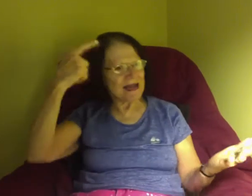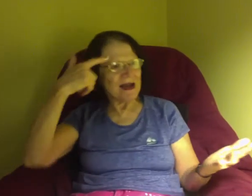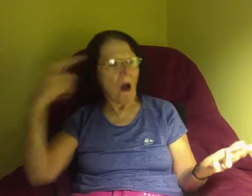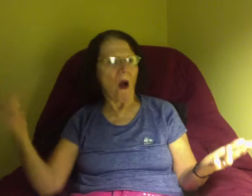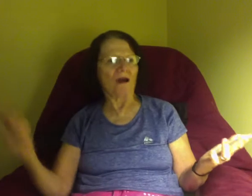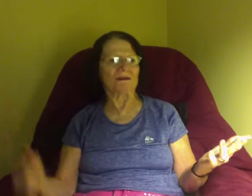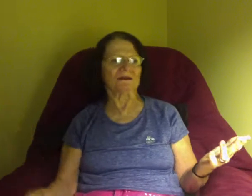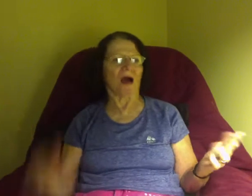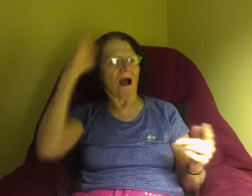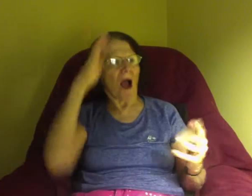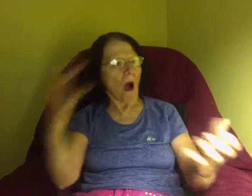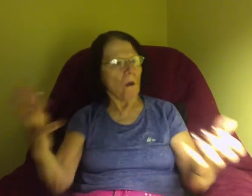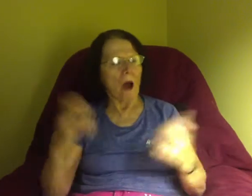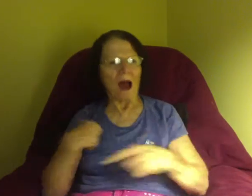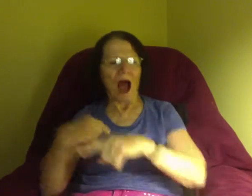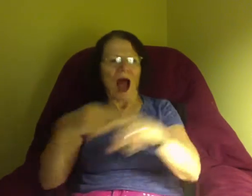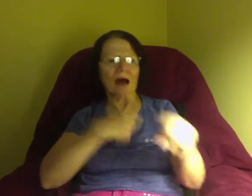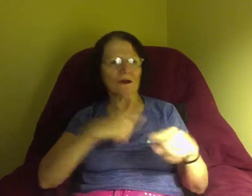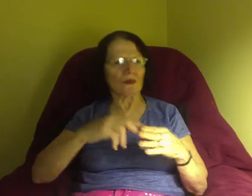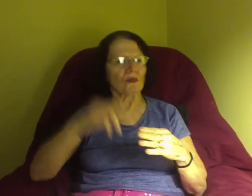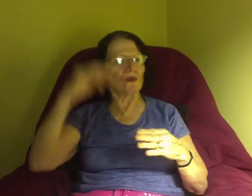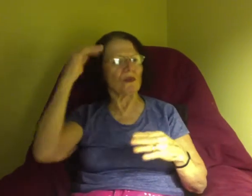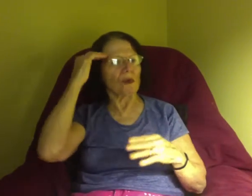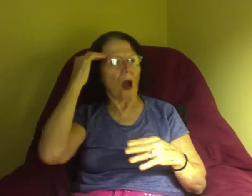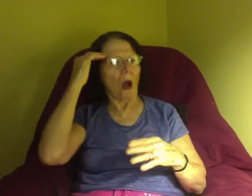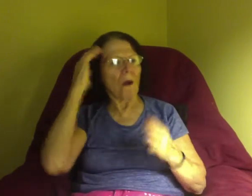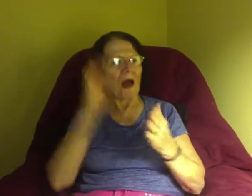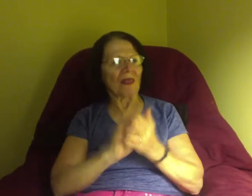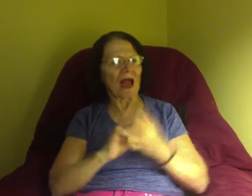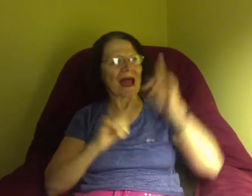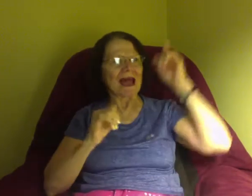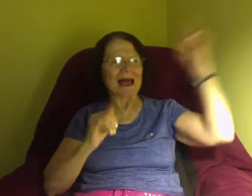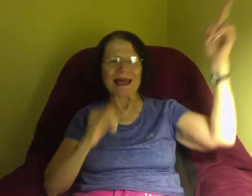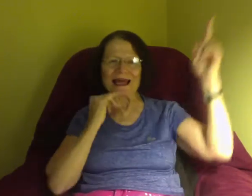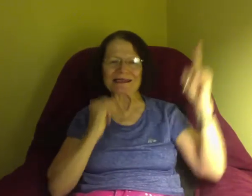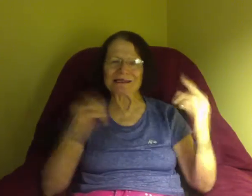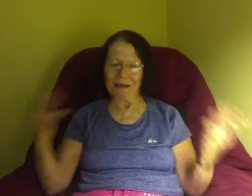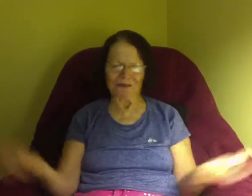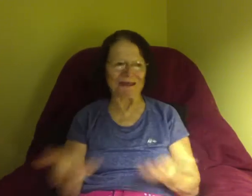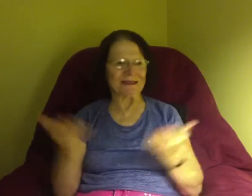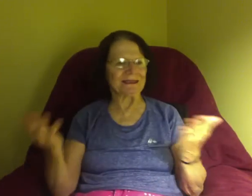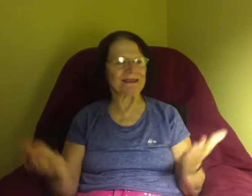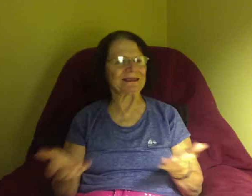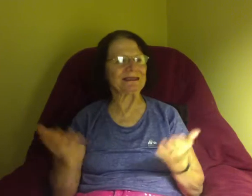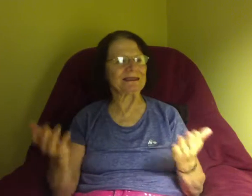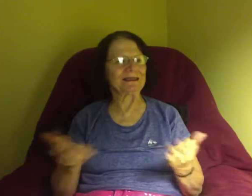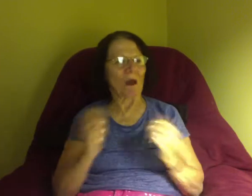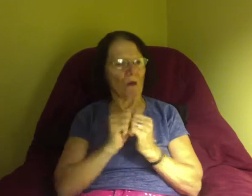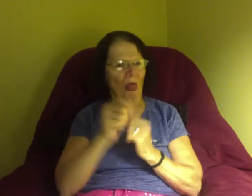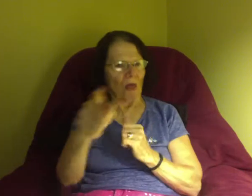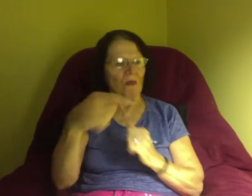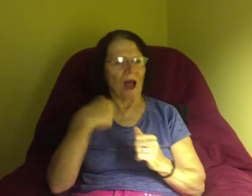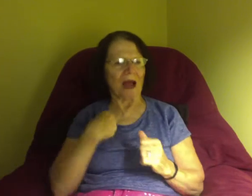Because I'm not going to move along... ...and they're in the chat with people like